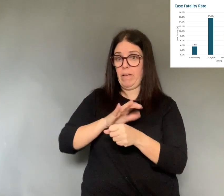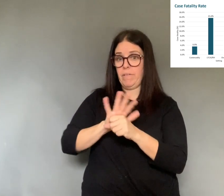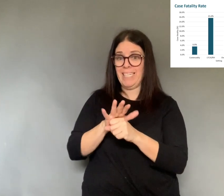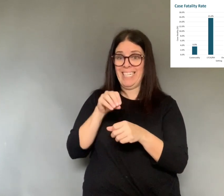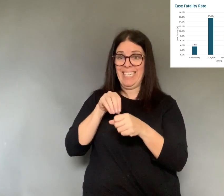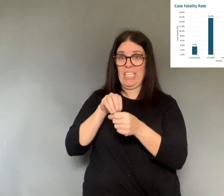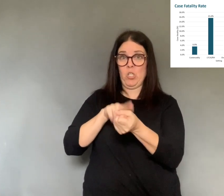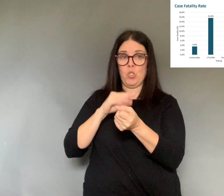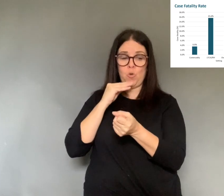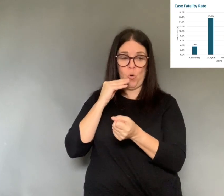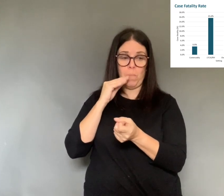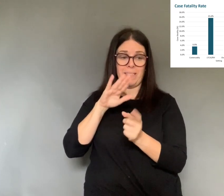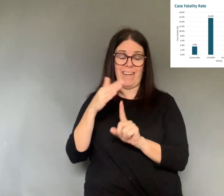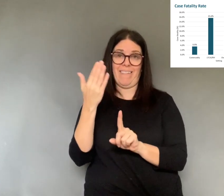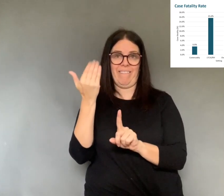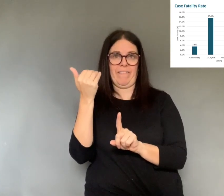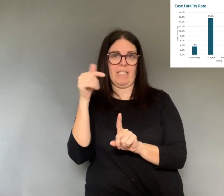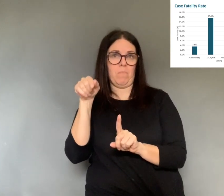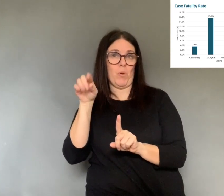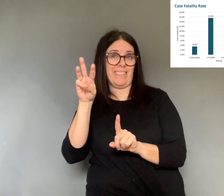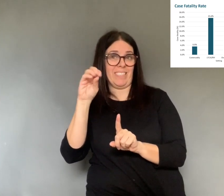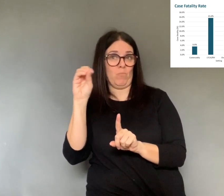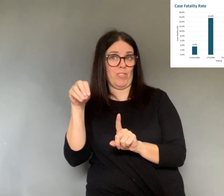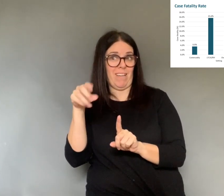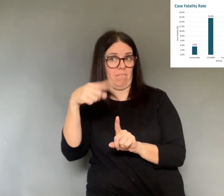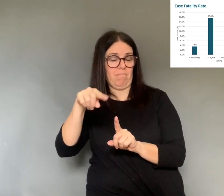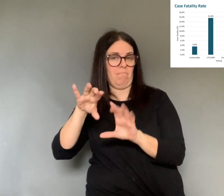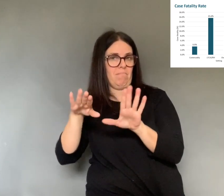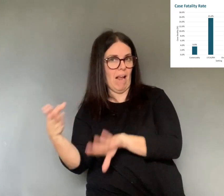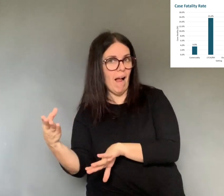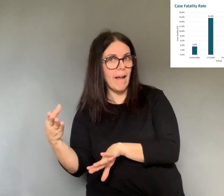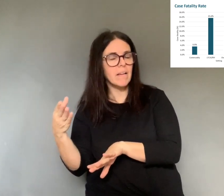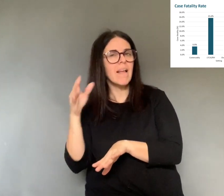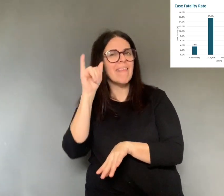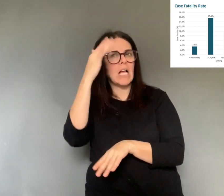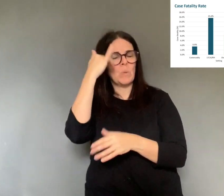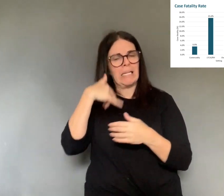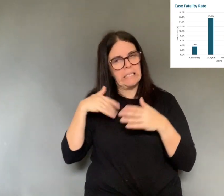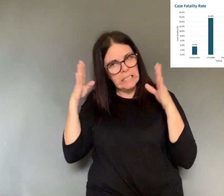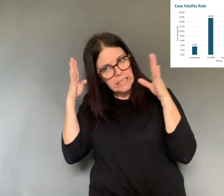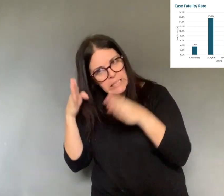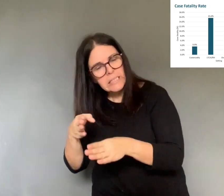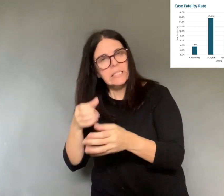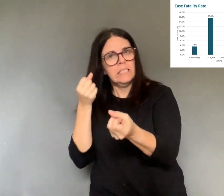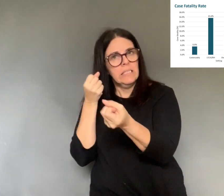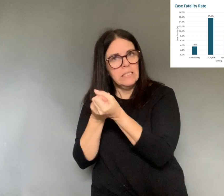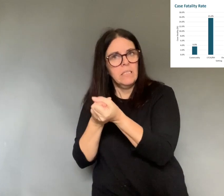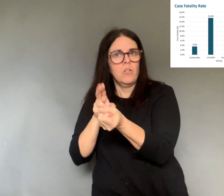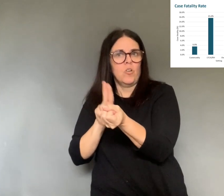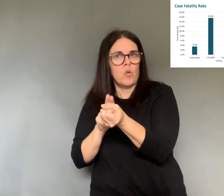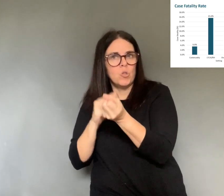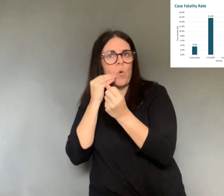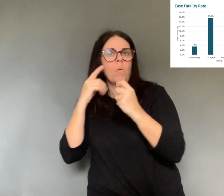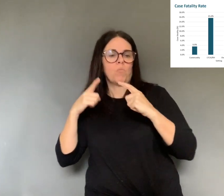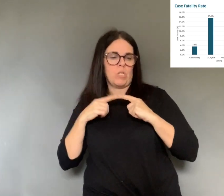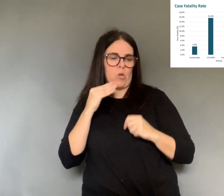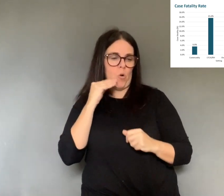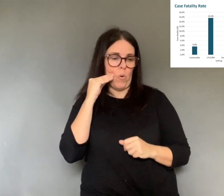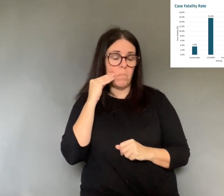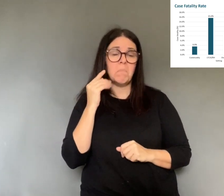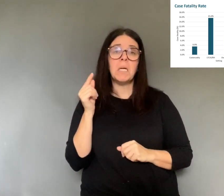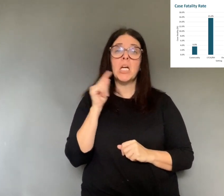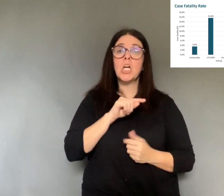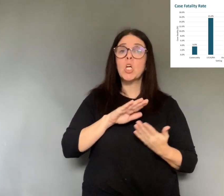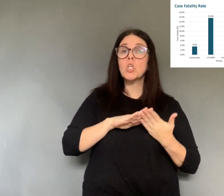15.6%, and that is why all the attention is now focused on this population. In the community, the case fatality rate